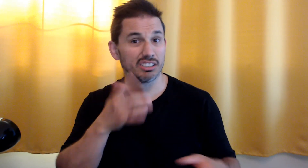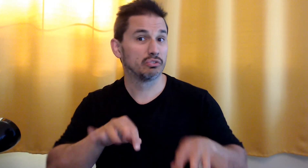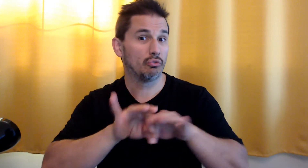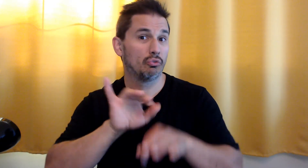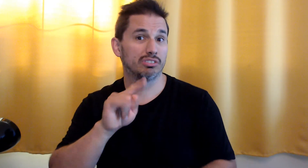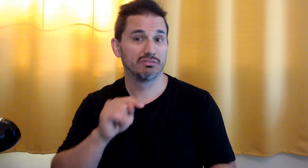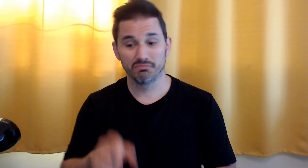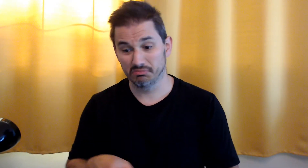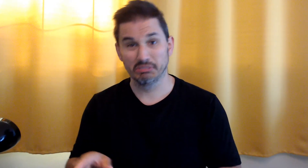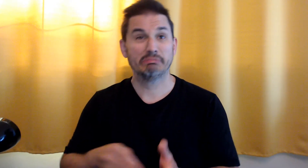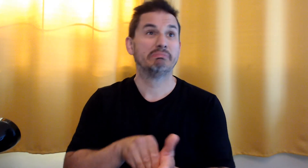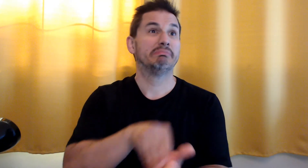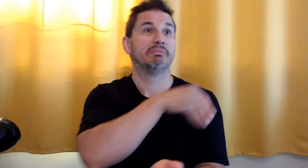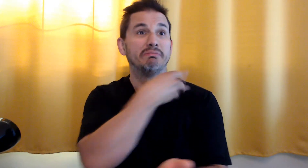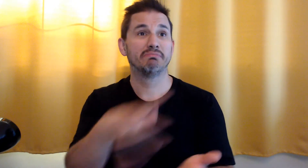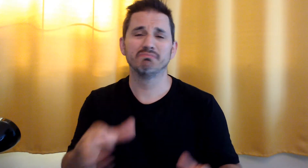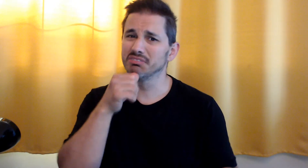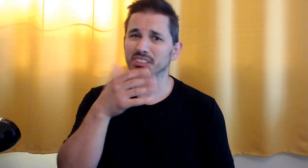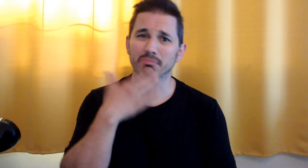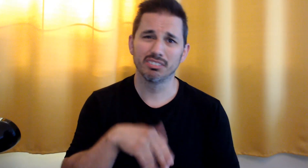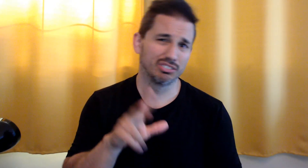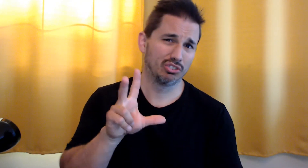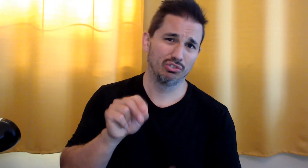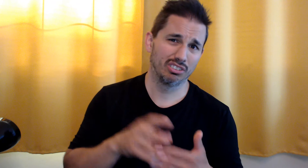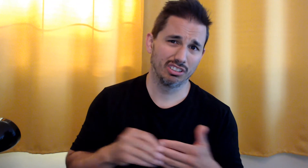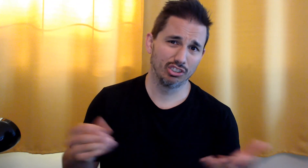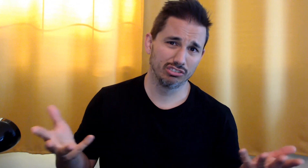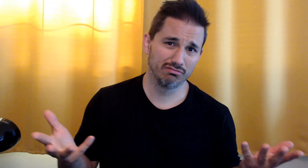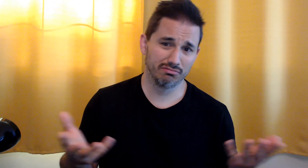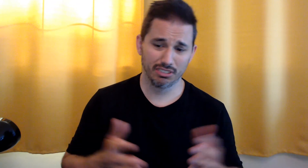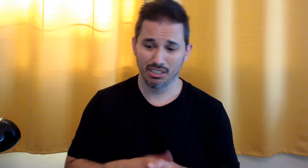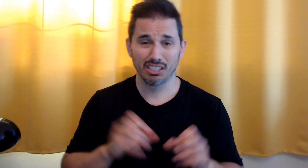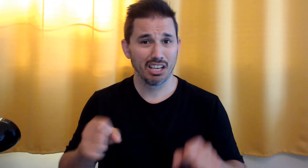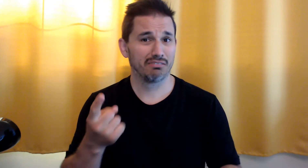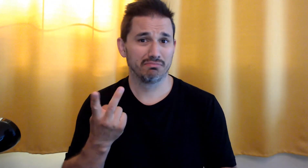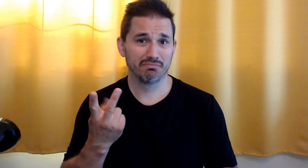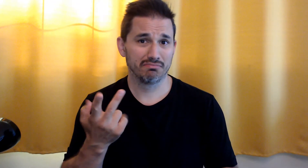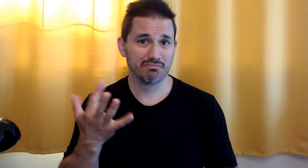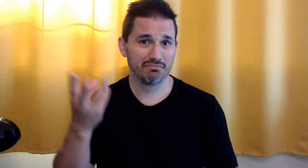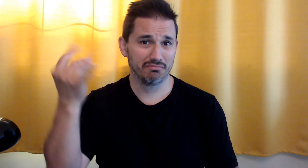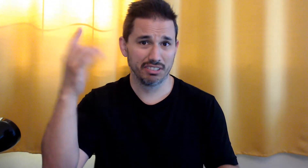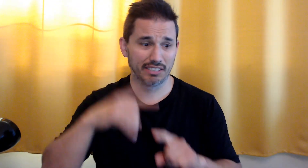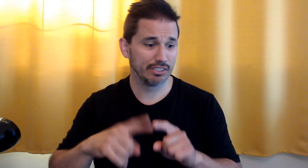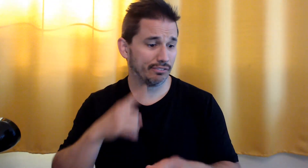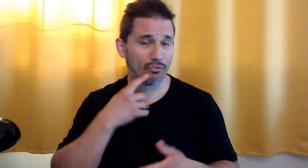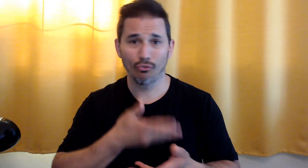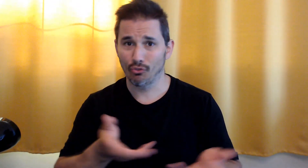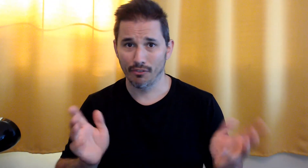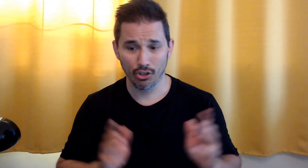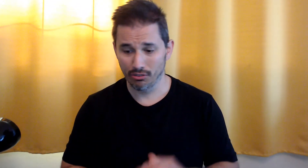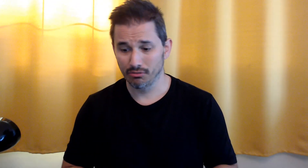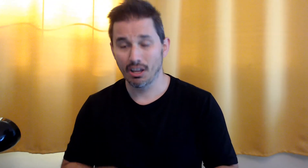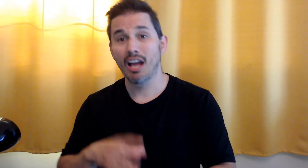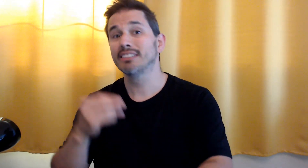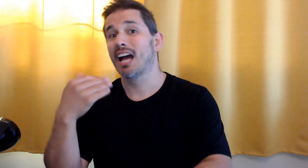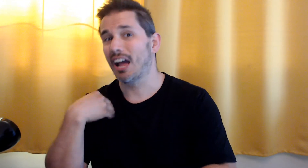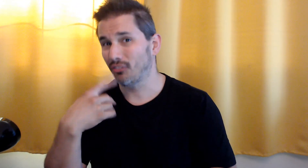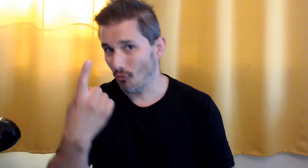In summary, I think that this smart button is absolutely worth it. And it only comes in at $30, which means you could buy